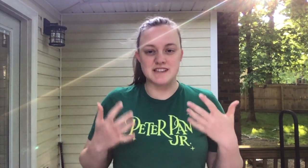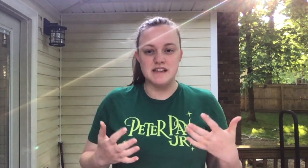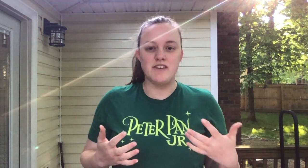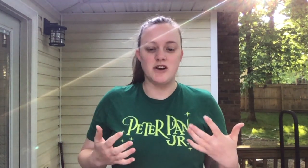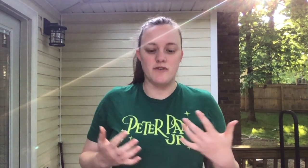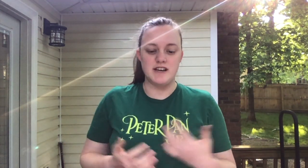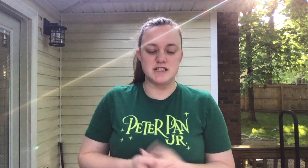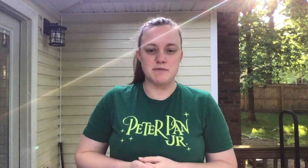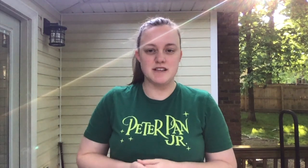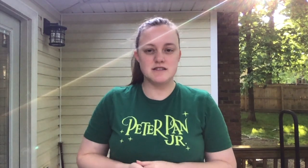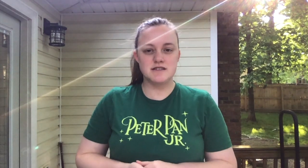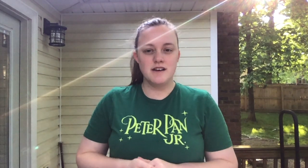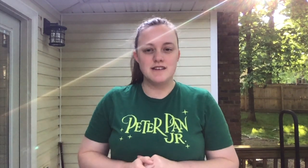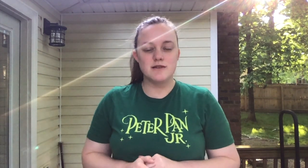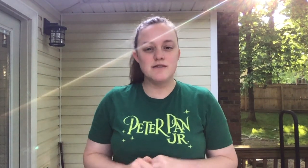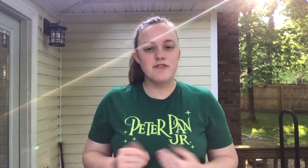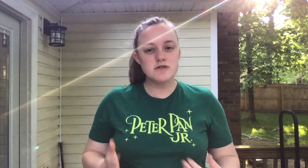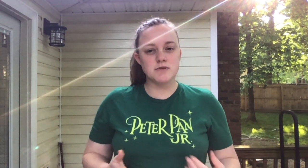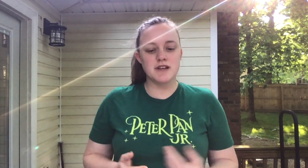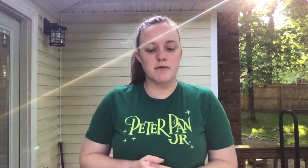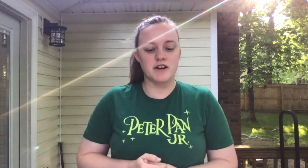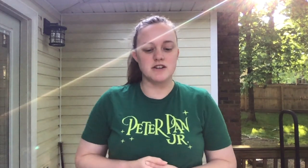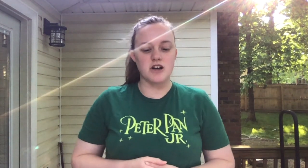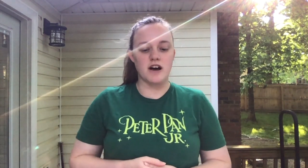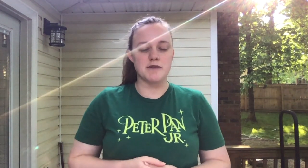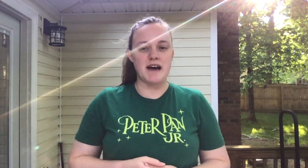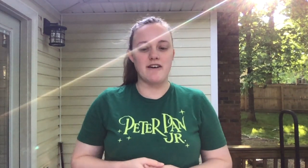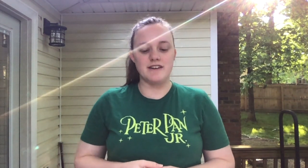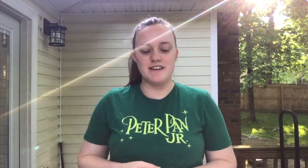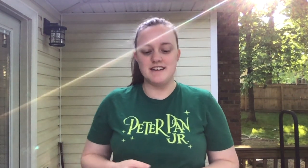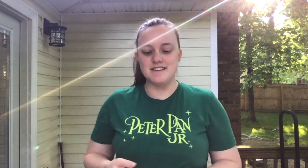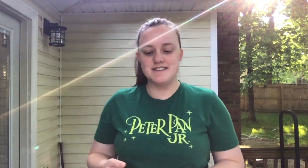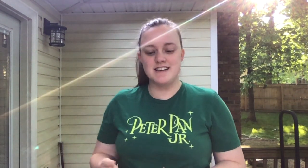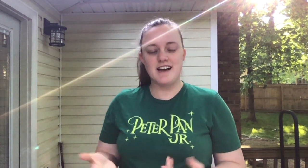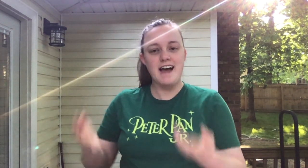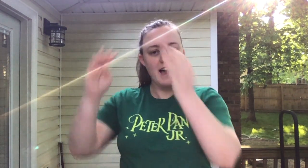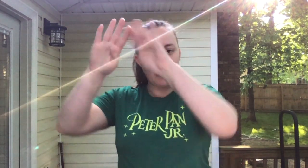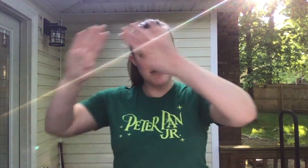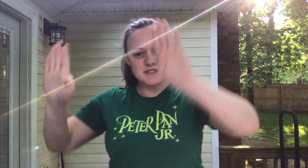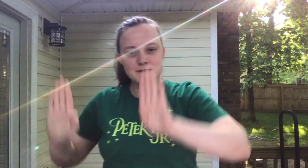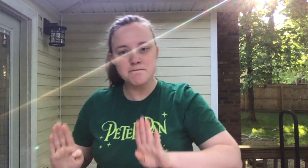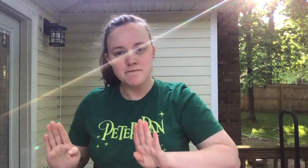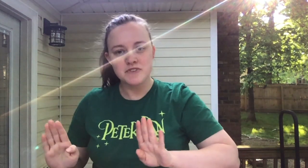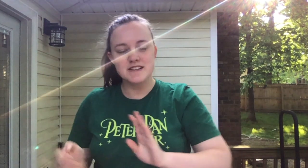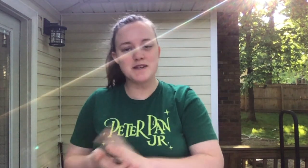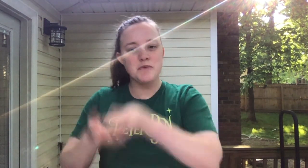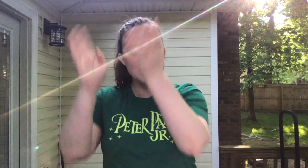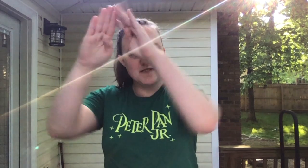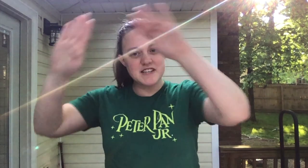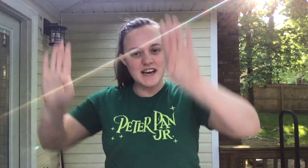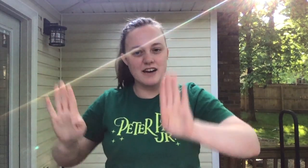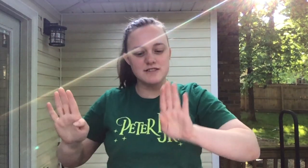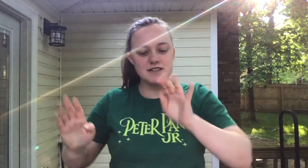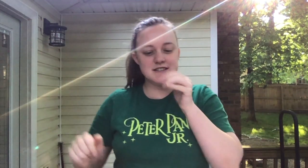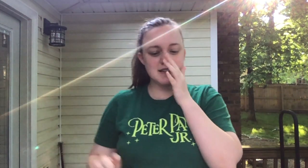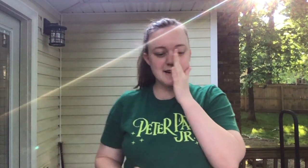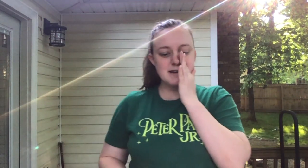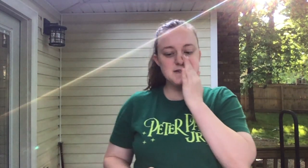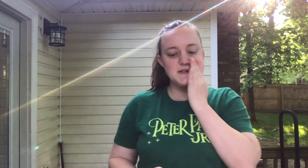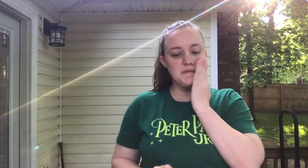living arrangements. So the first one that we're going to talk about is a house. Someone lives in a house, and the scenarios that I'm going to